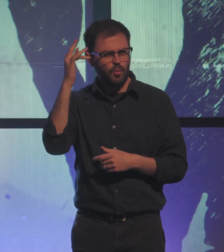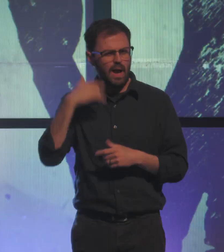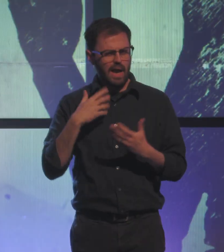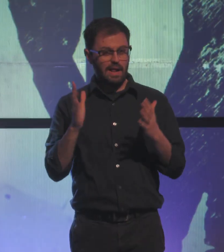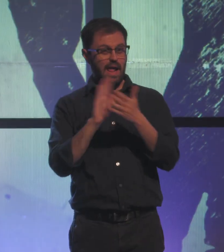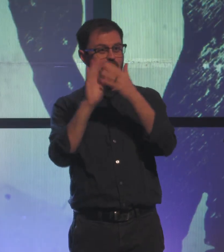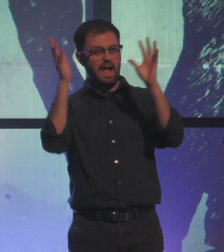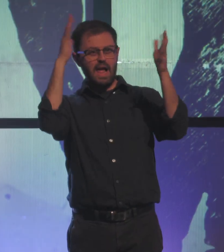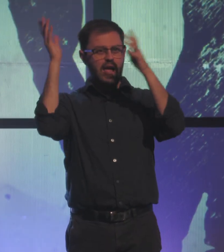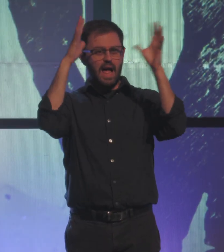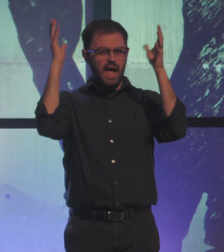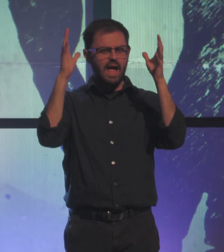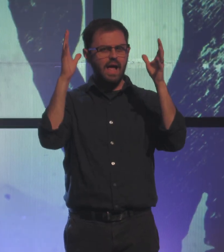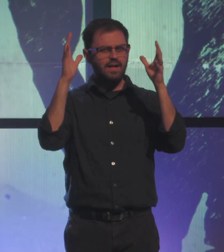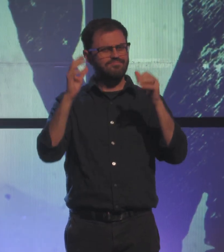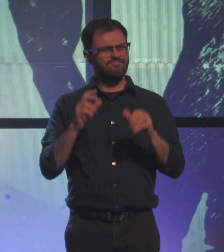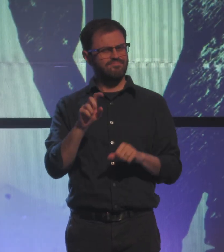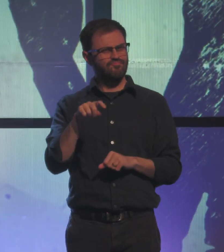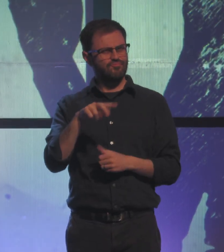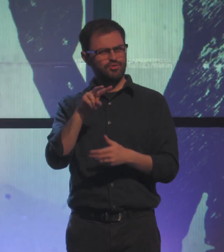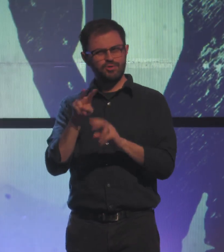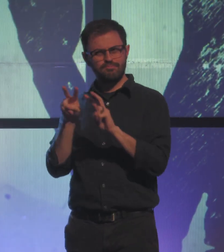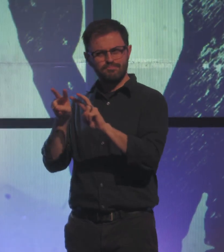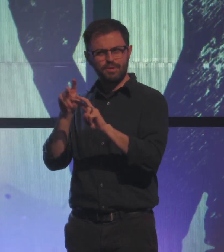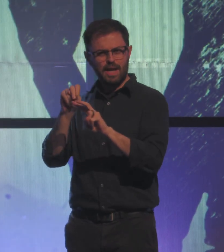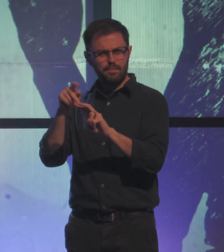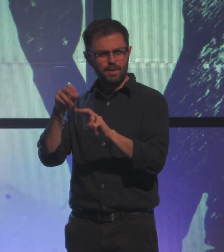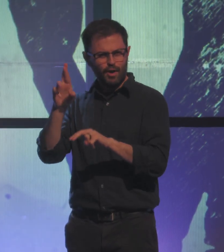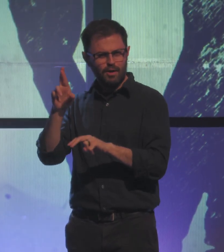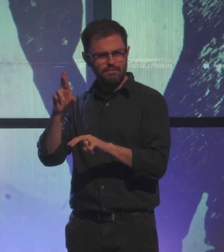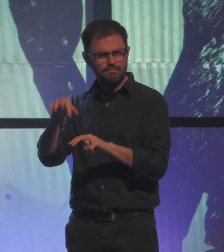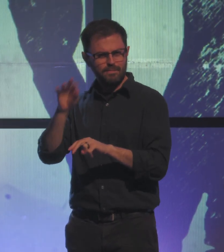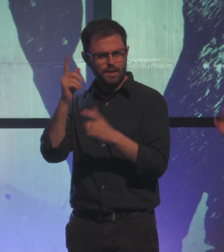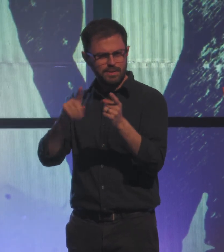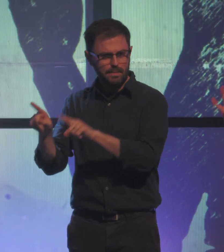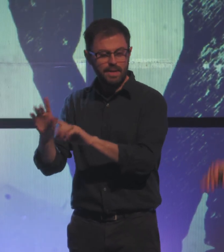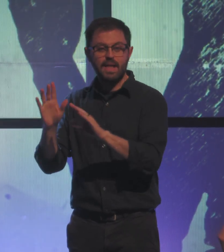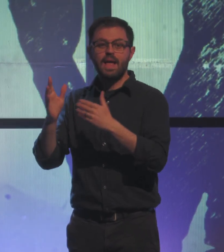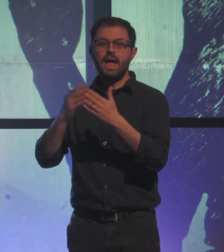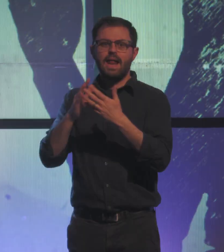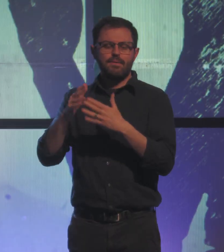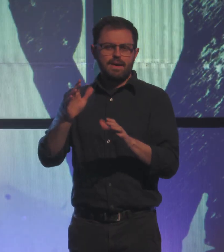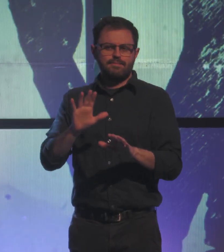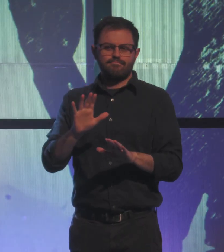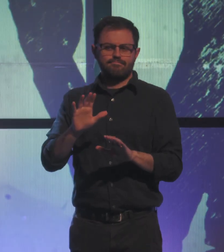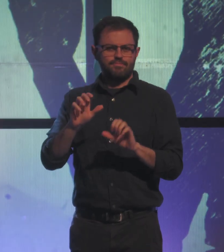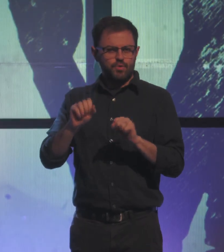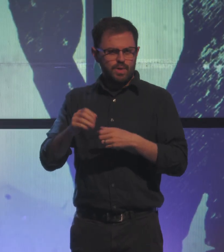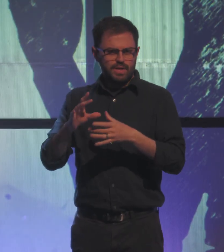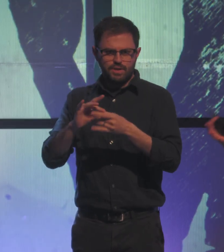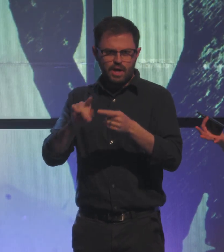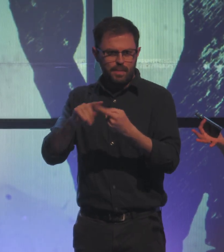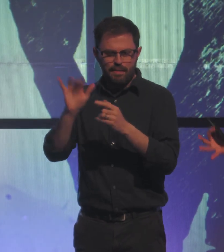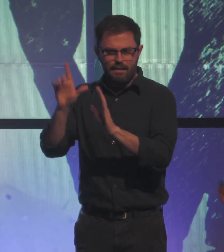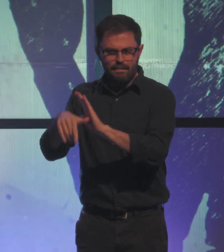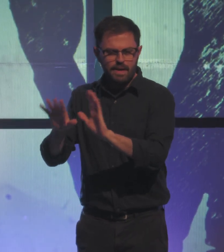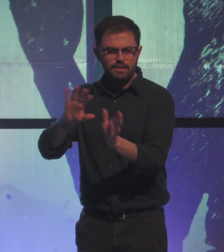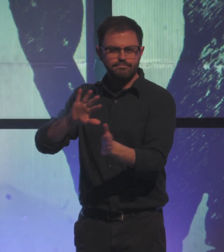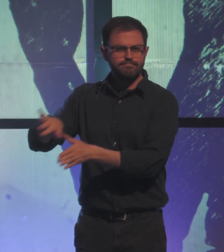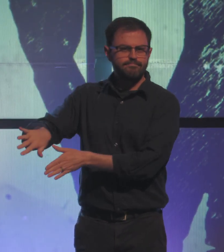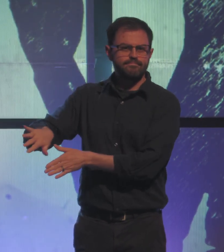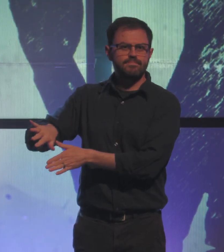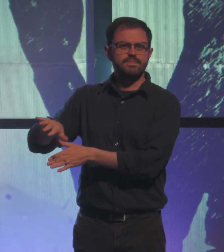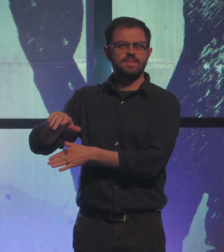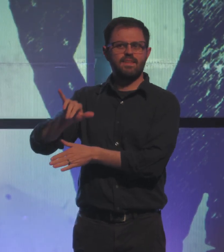something. Anyways, whew, that was fun. That's a conversation for another time. I won't be talking